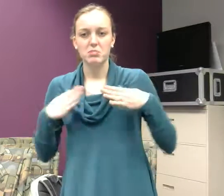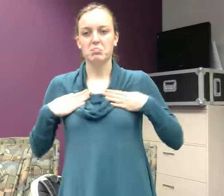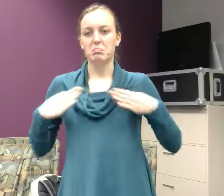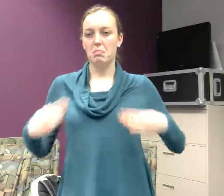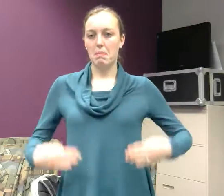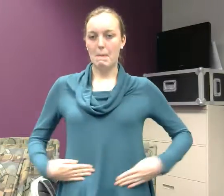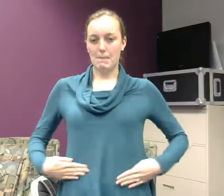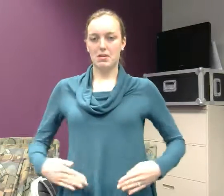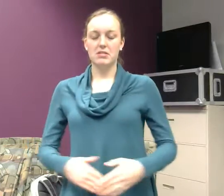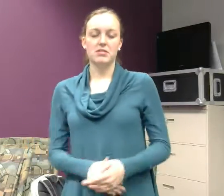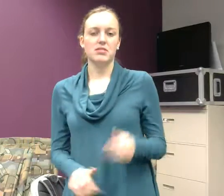about our